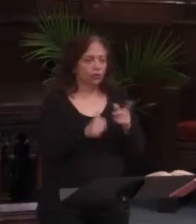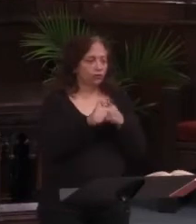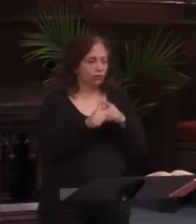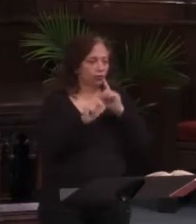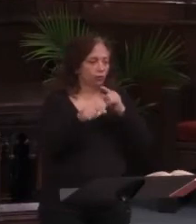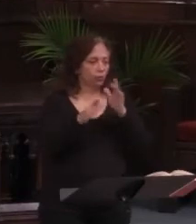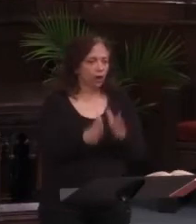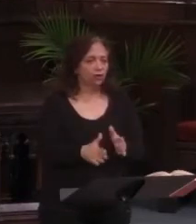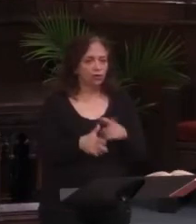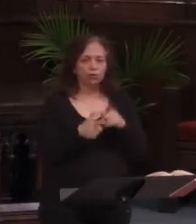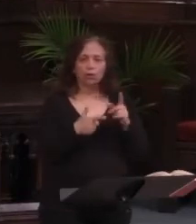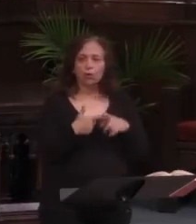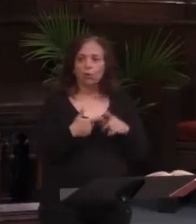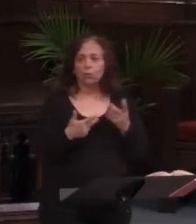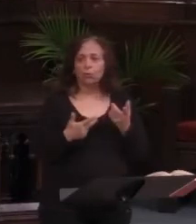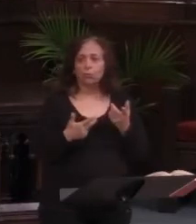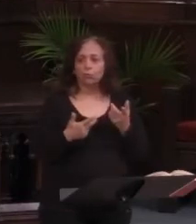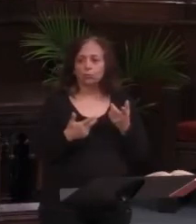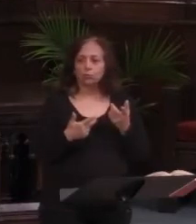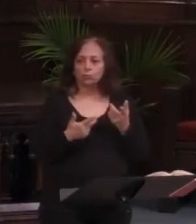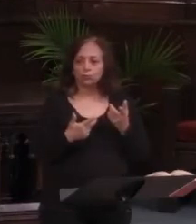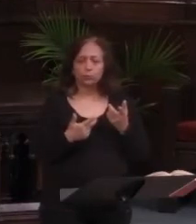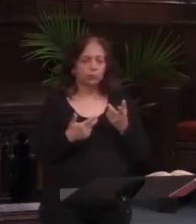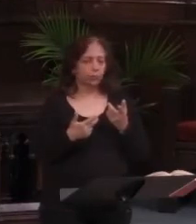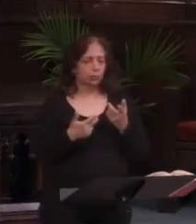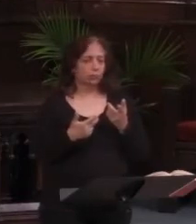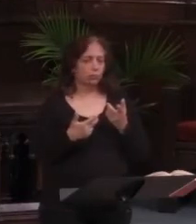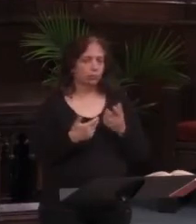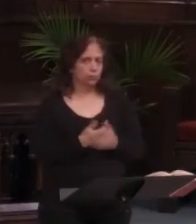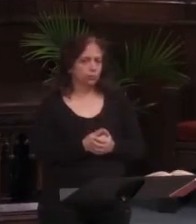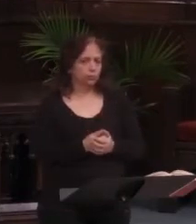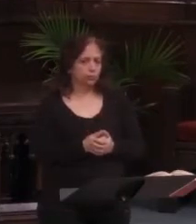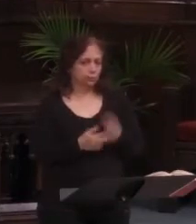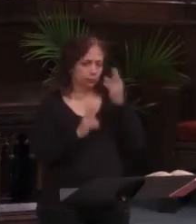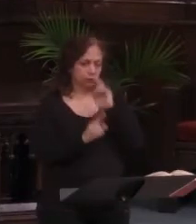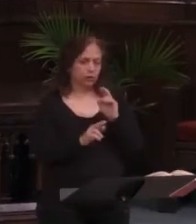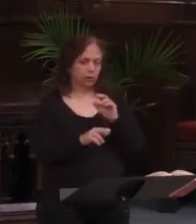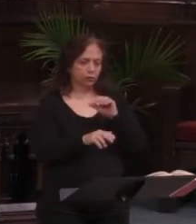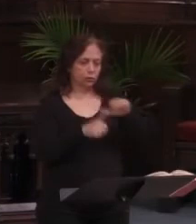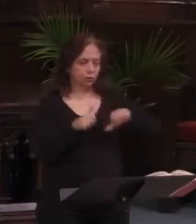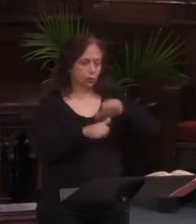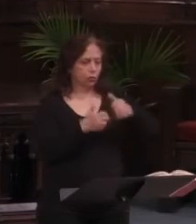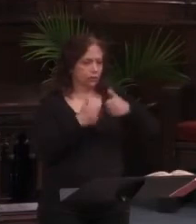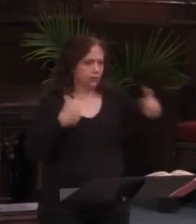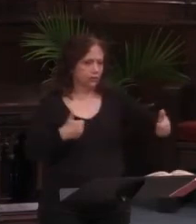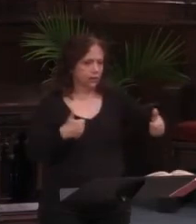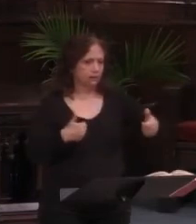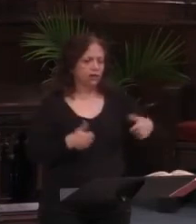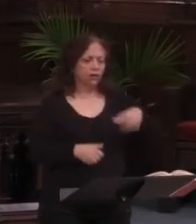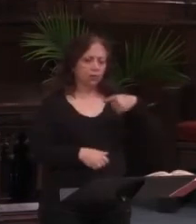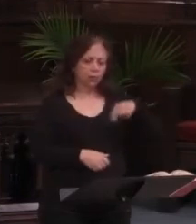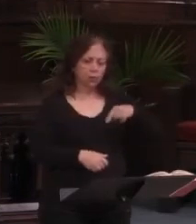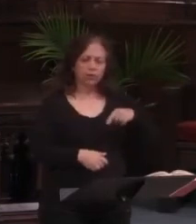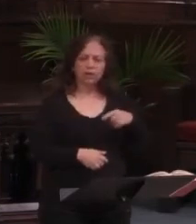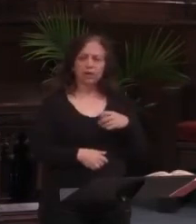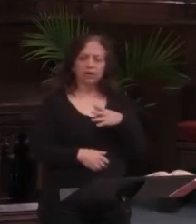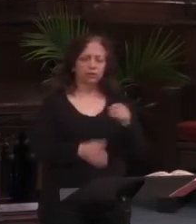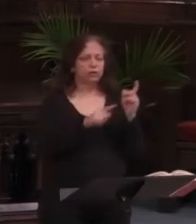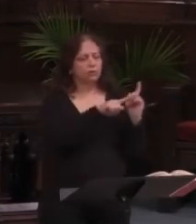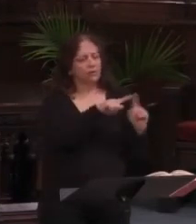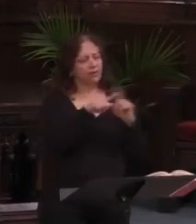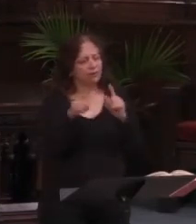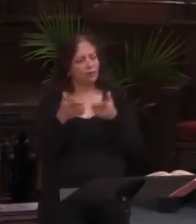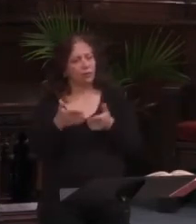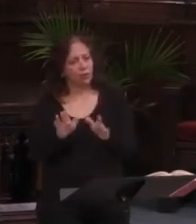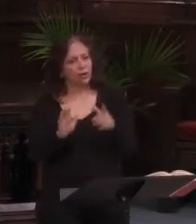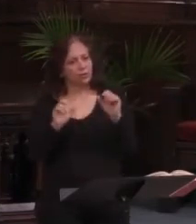responders, or practice responsible social distancing. Even in quarantine, there are so many ways we